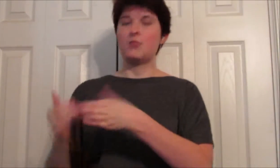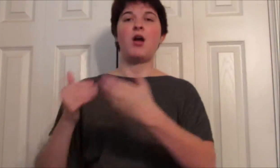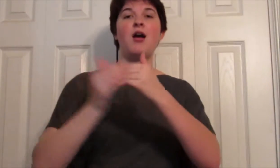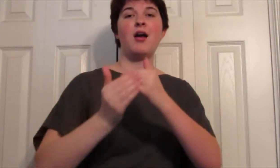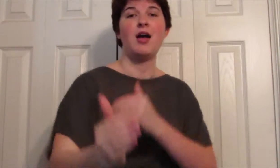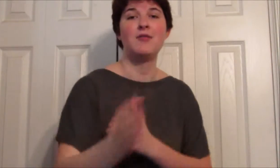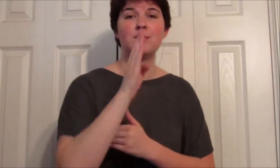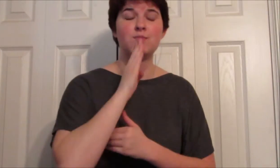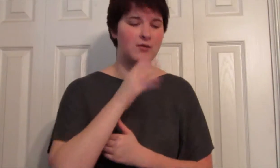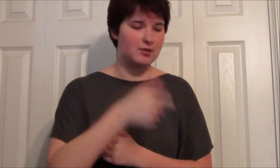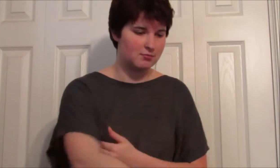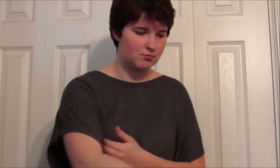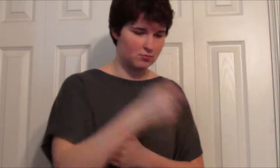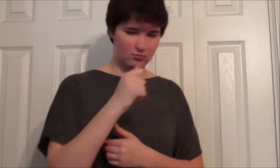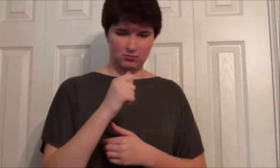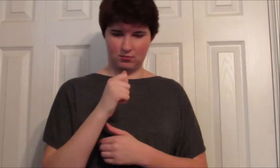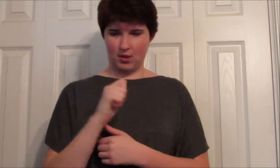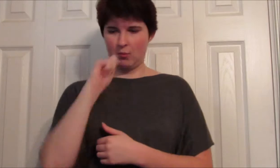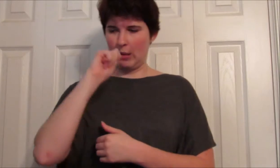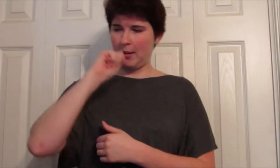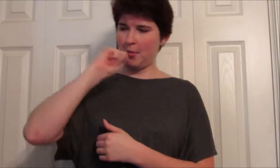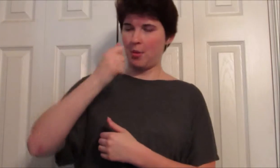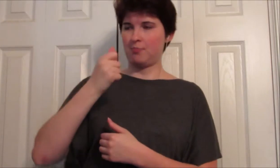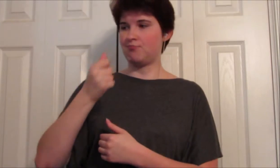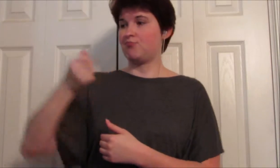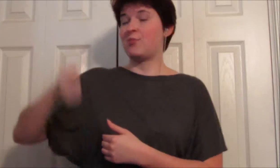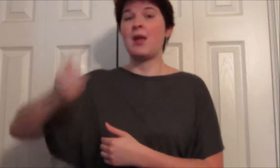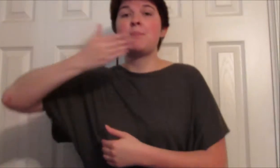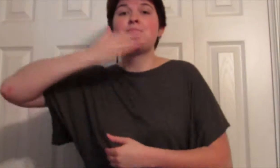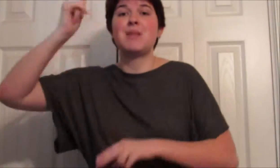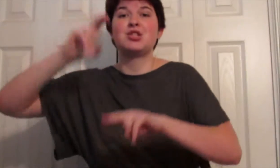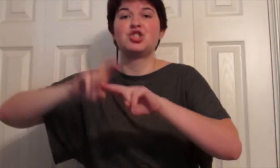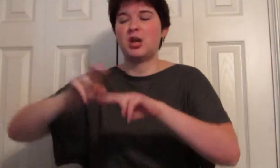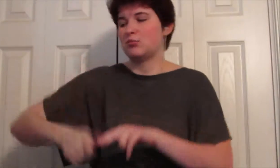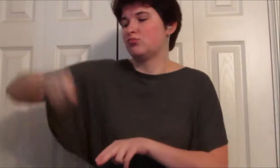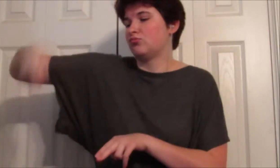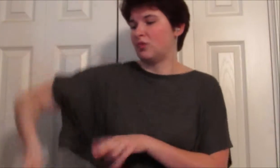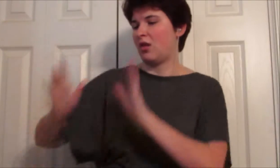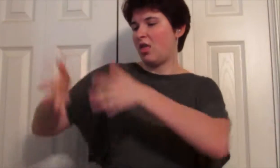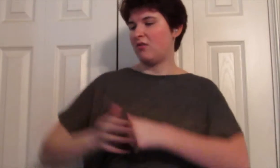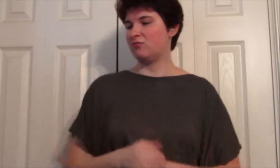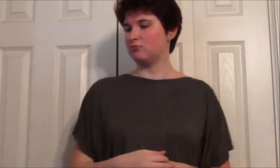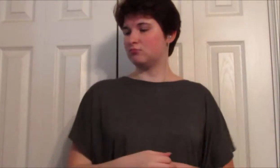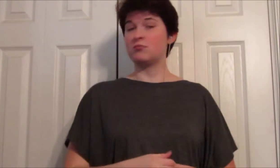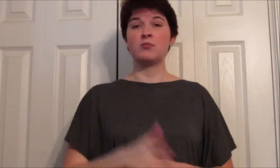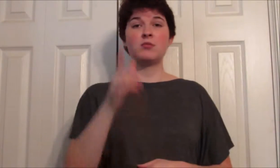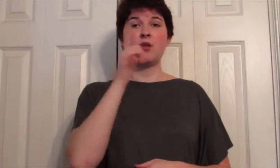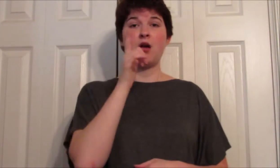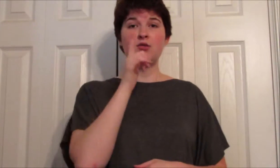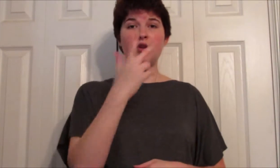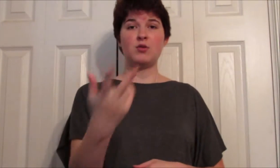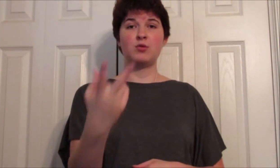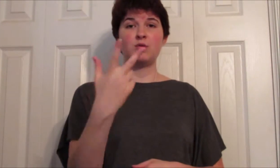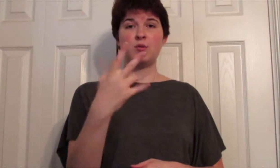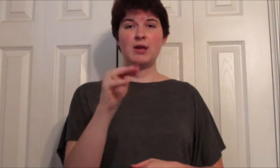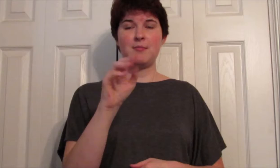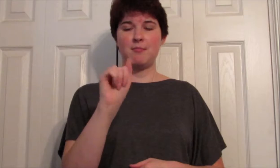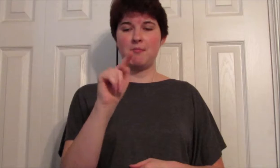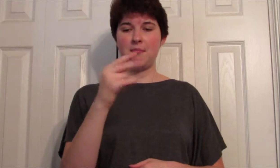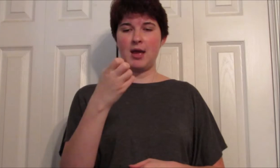yesterday's lollipop from the rug, lift off the fuzz, and then place it on the cushion of your best chair. Lunch, 3 matches, peanut butter and